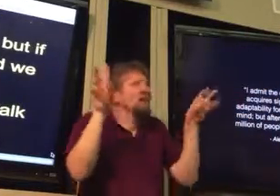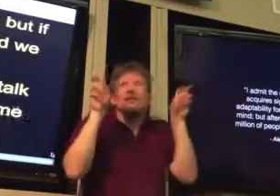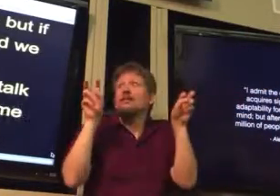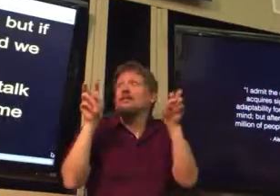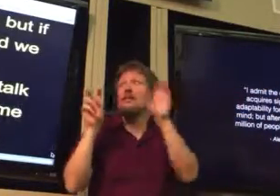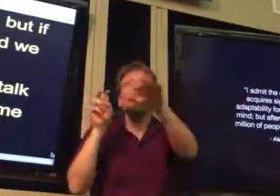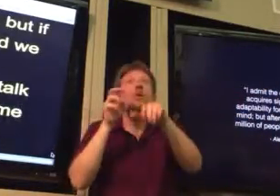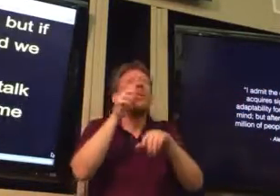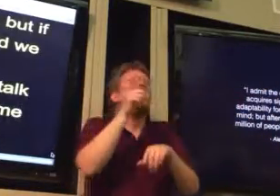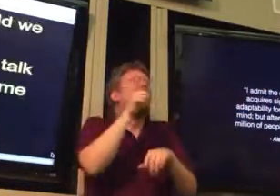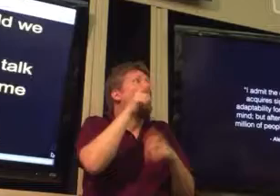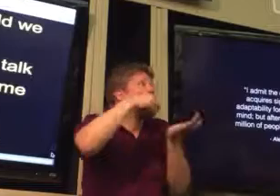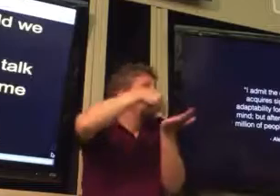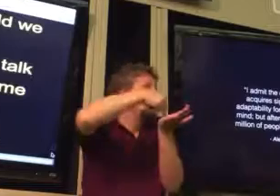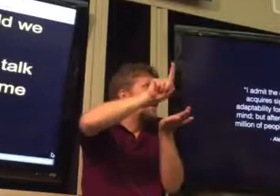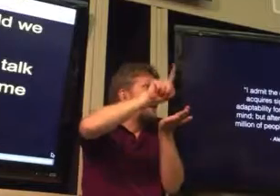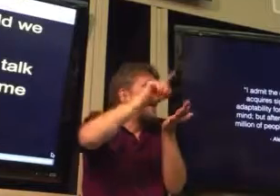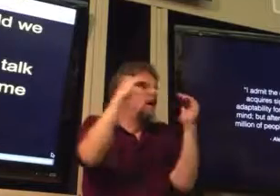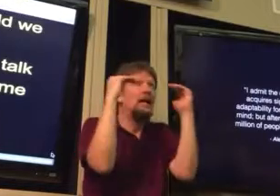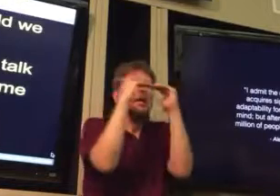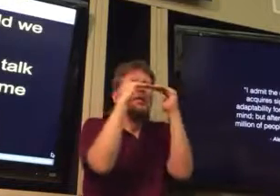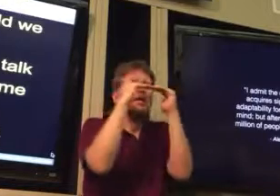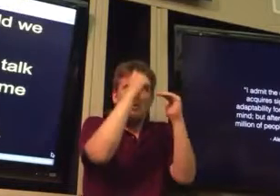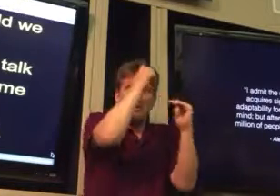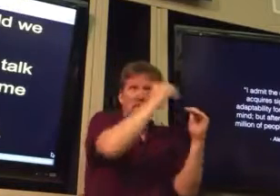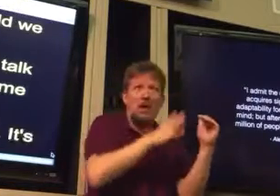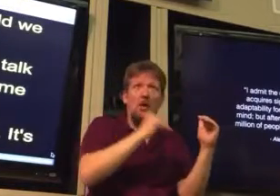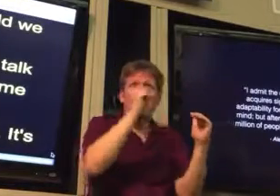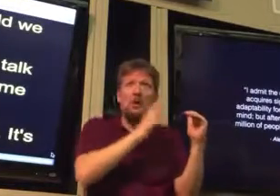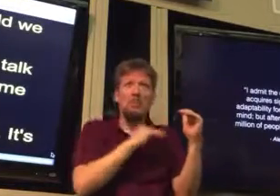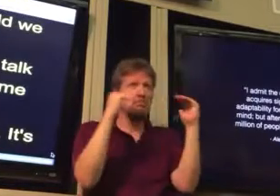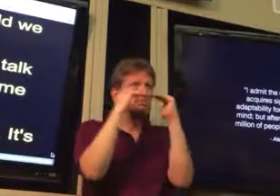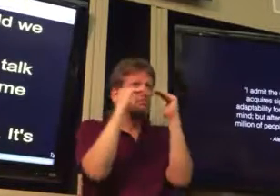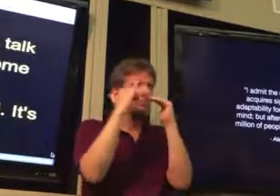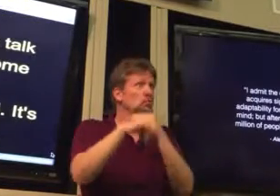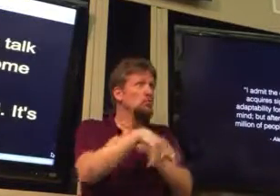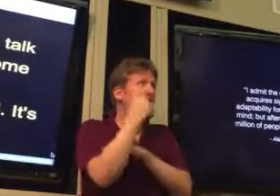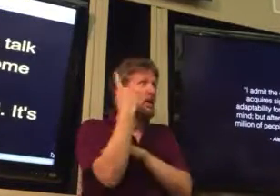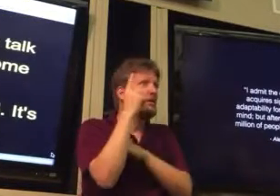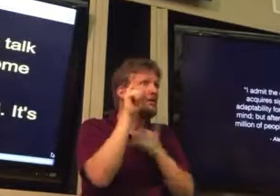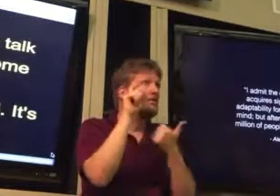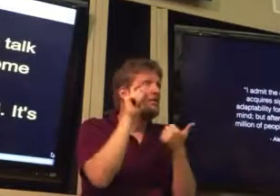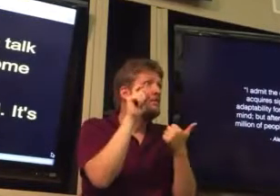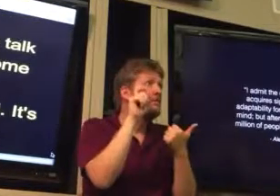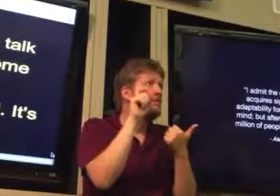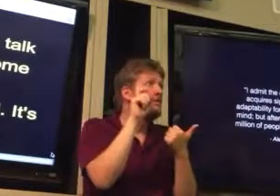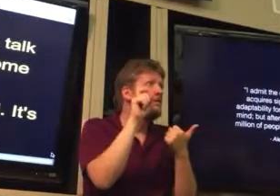not a dominated man's world, but do men and women get paid equally?